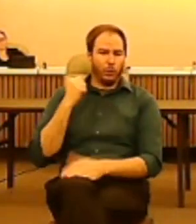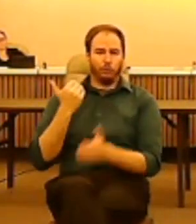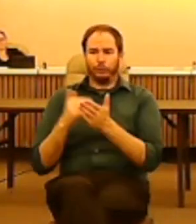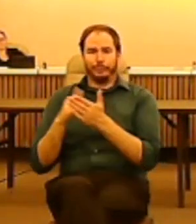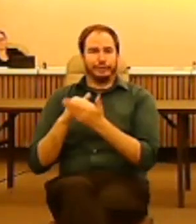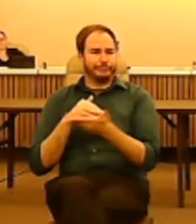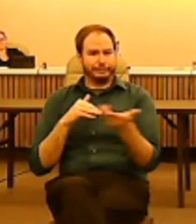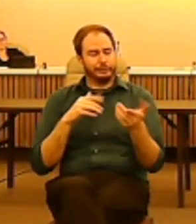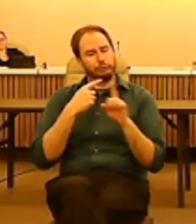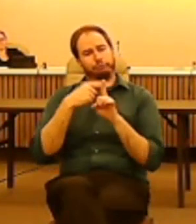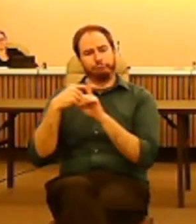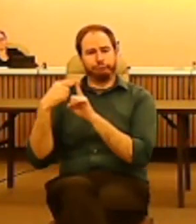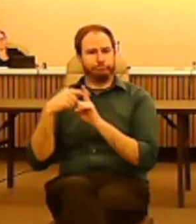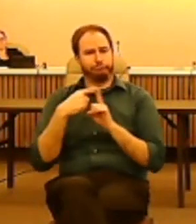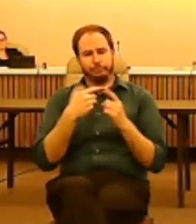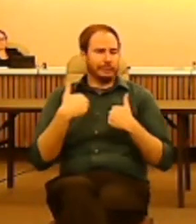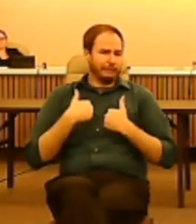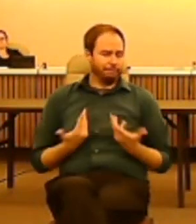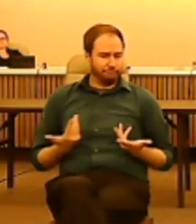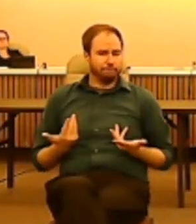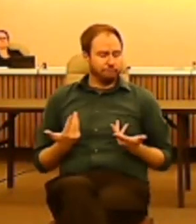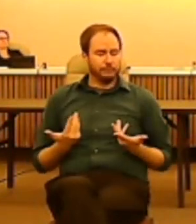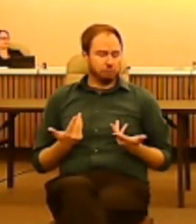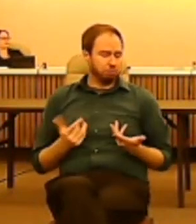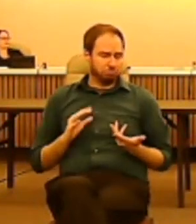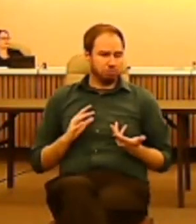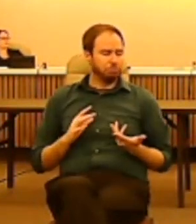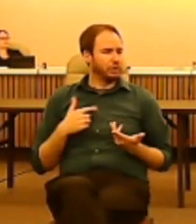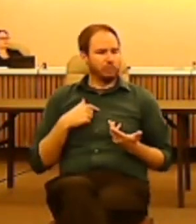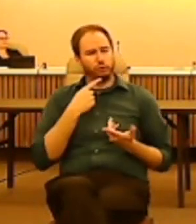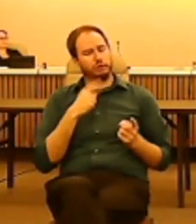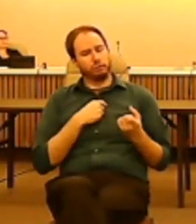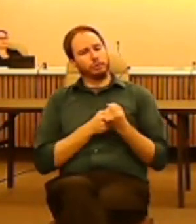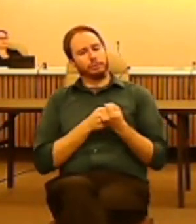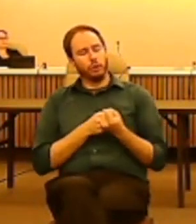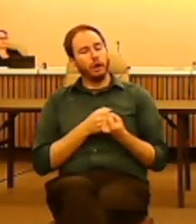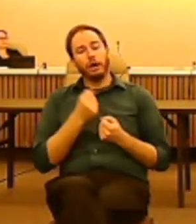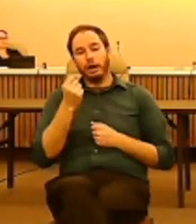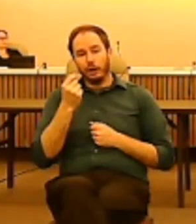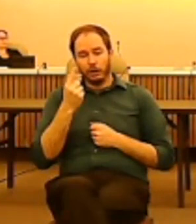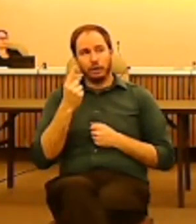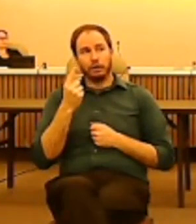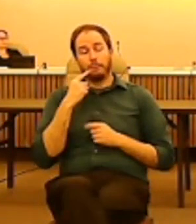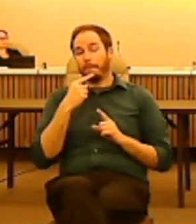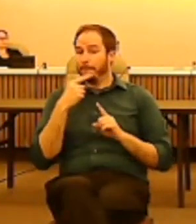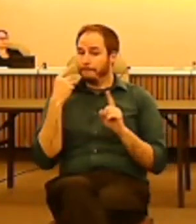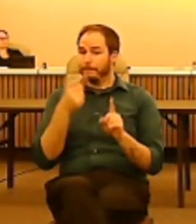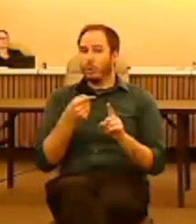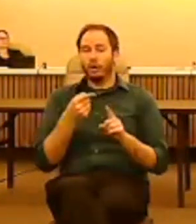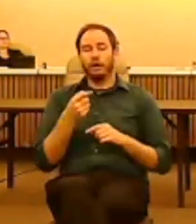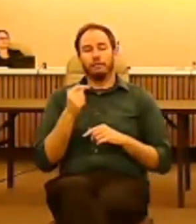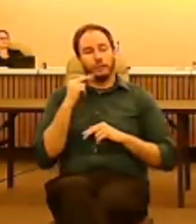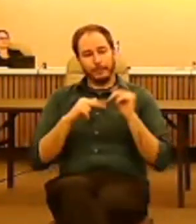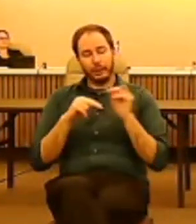the good discussion and arguments that have already been made. But I think the point of a building code or